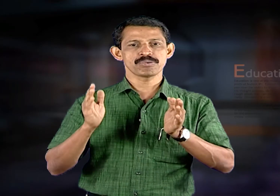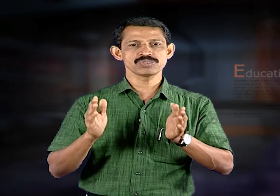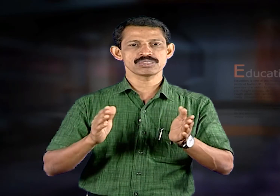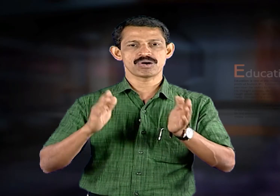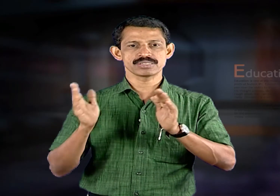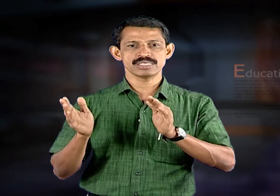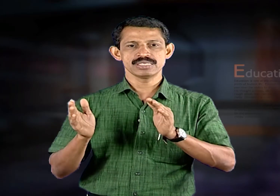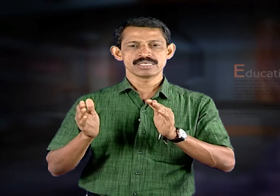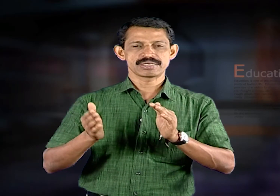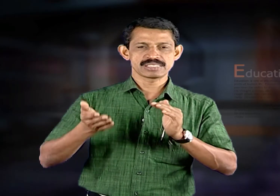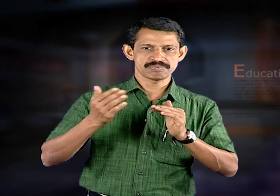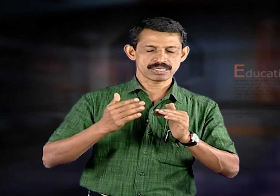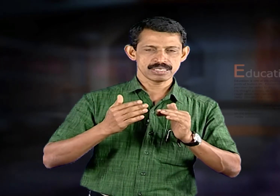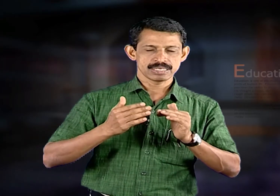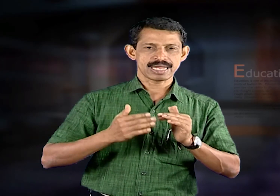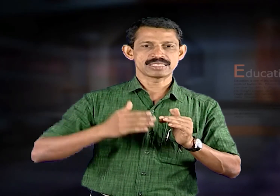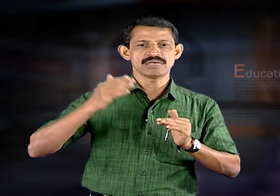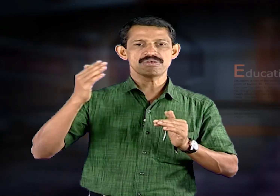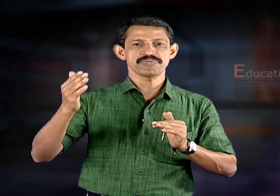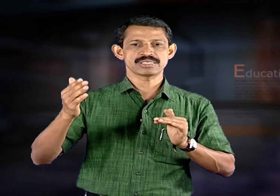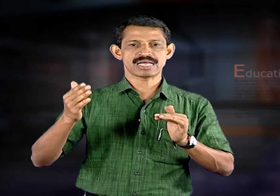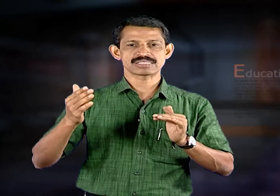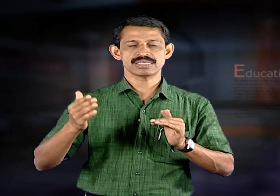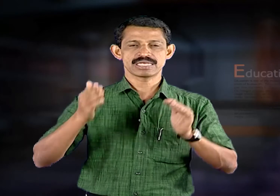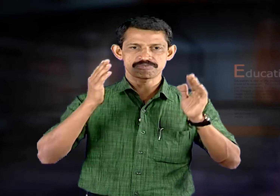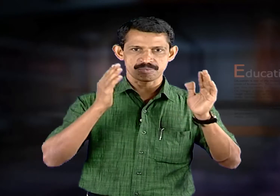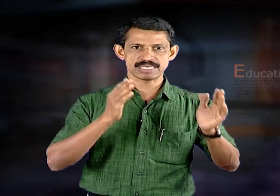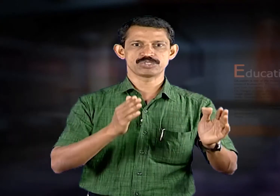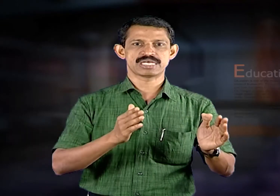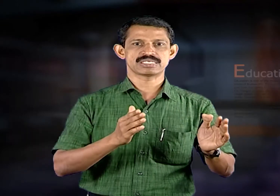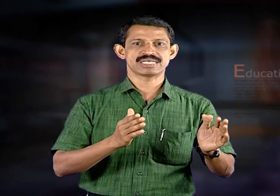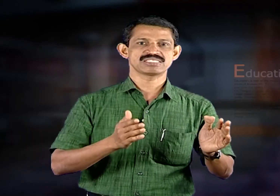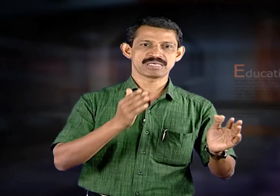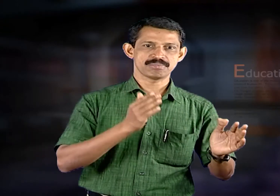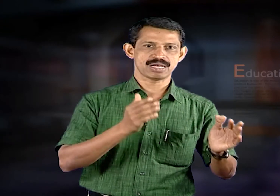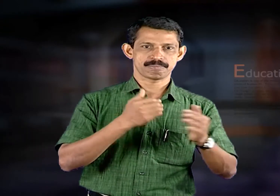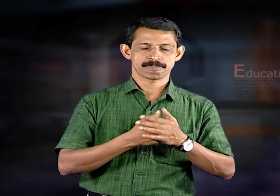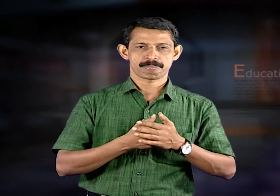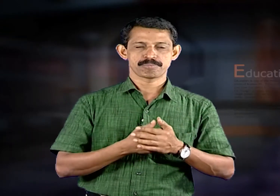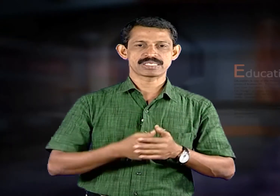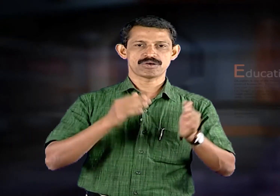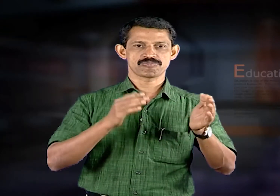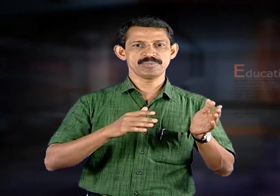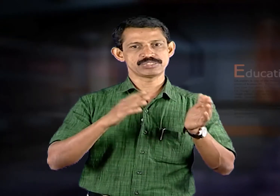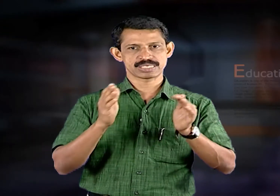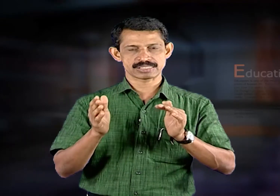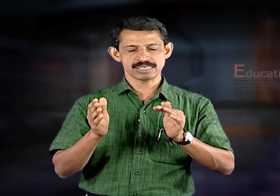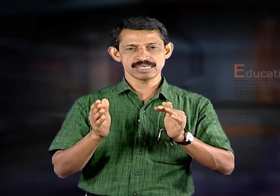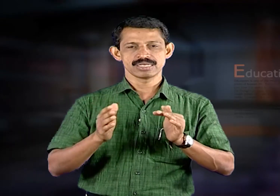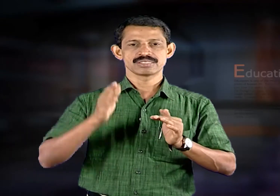imposed on the receiver and the level of interaction in formal education is minimal, but in non-formal education there